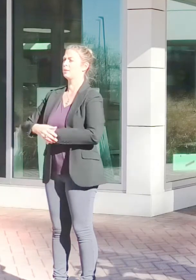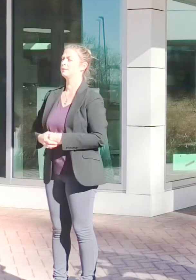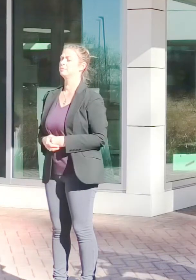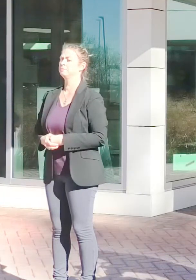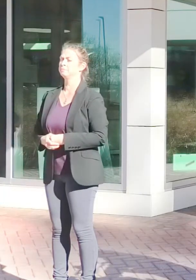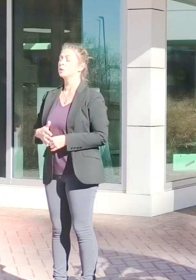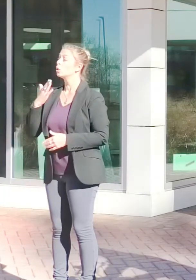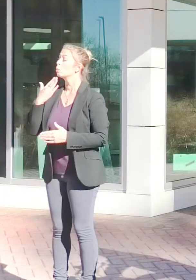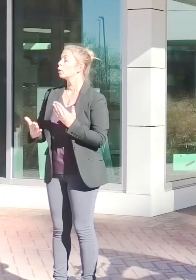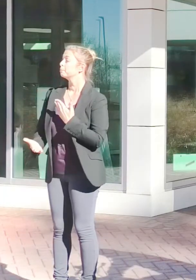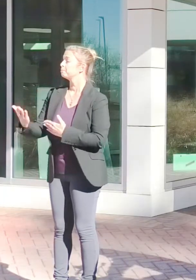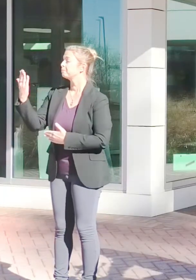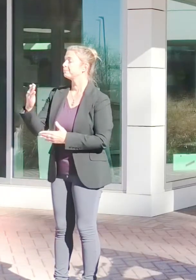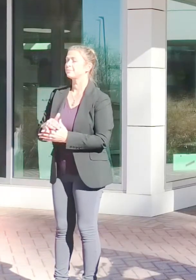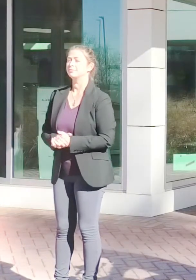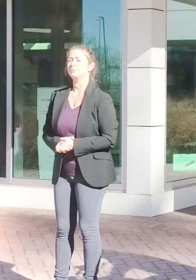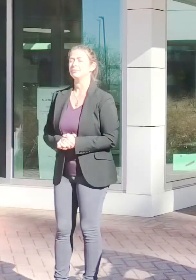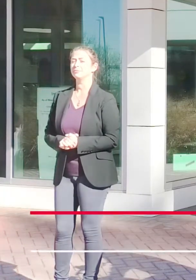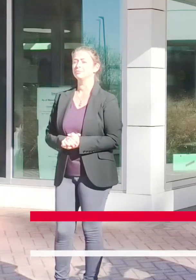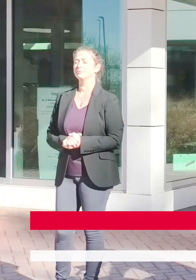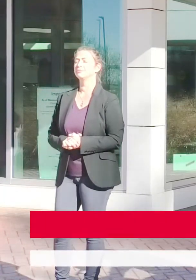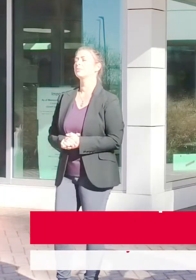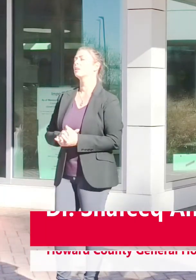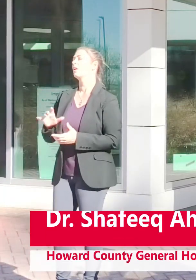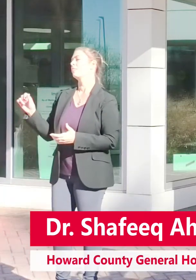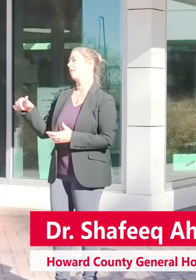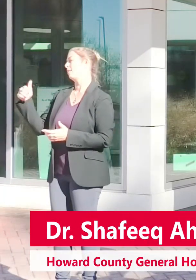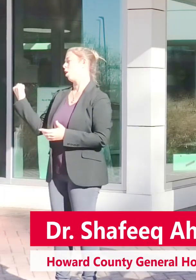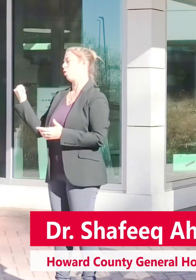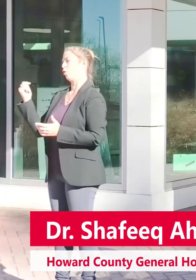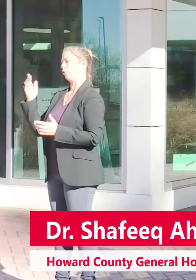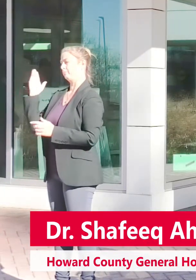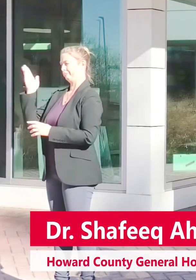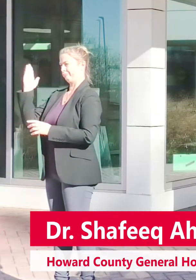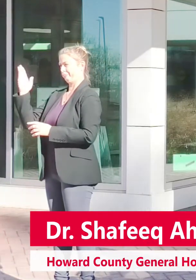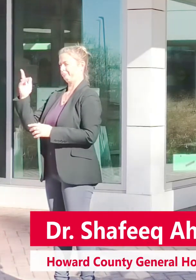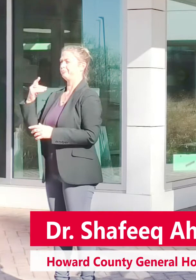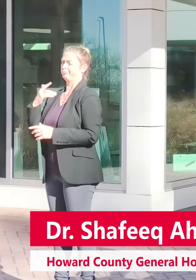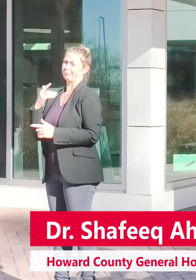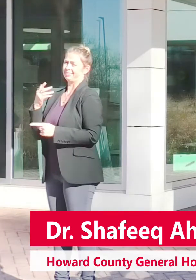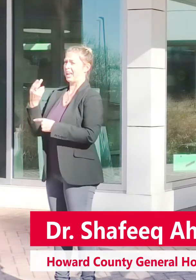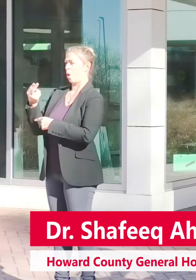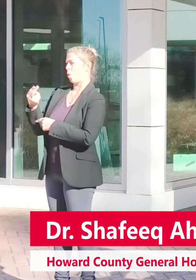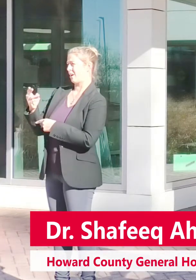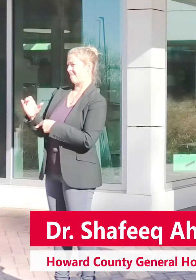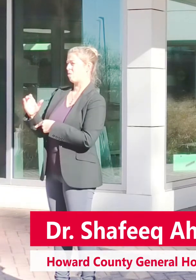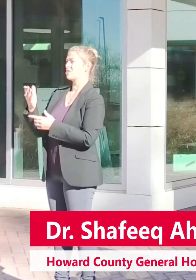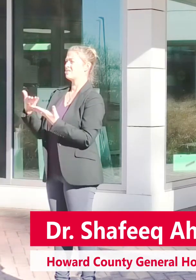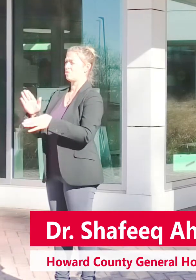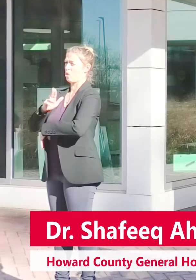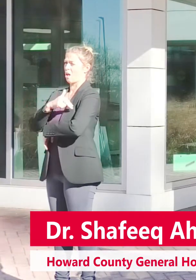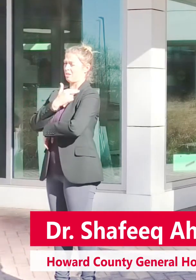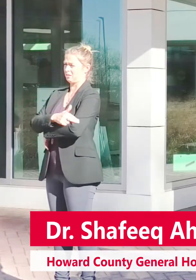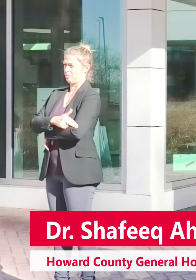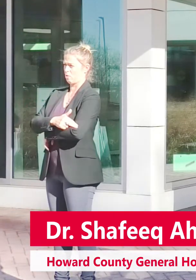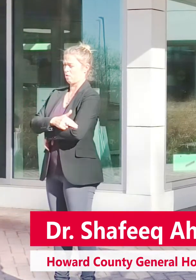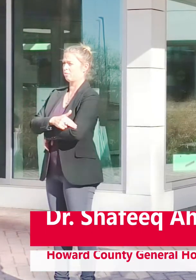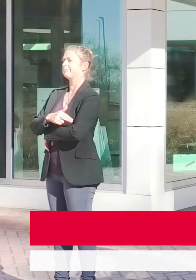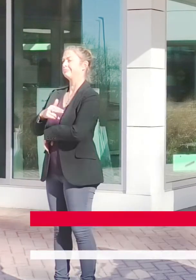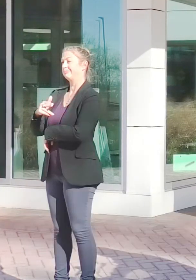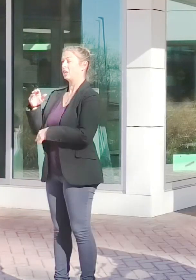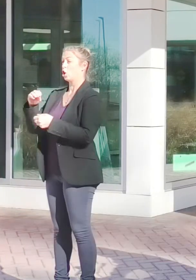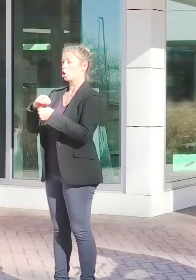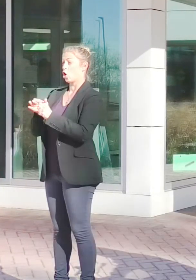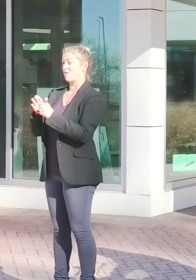Good morning. As reported by the other entities here, Howard County General Hospital has been seeing an increase in our COVID-19